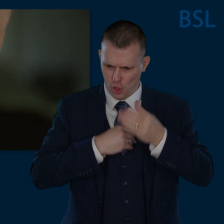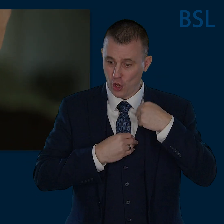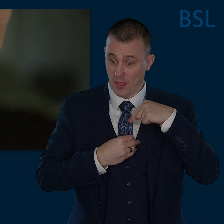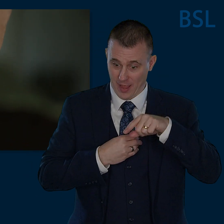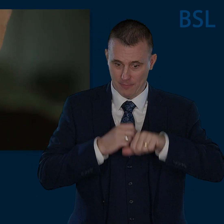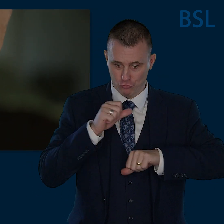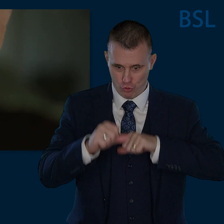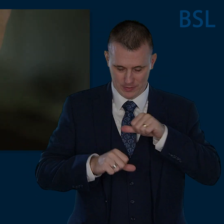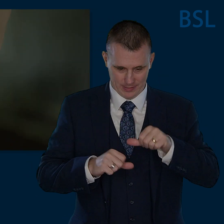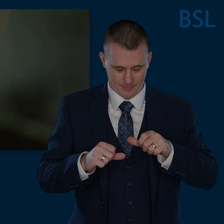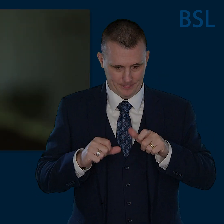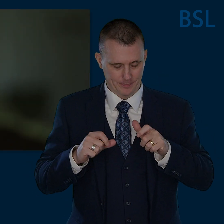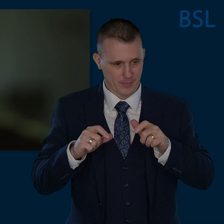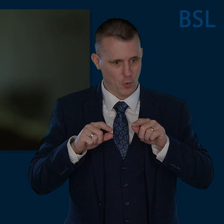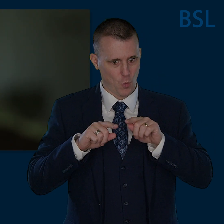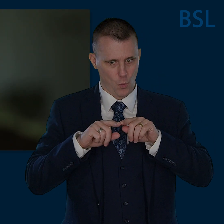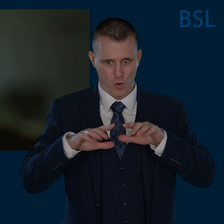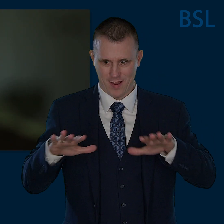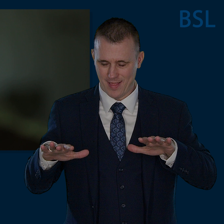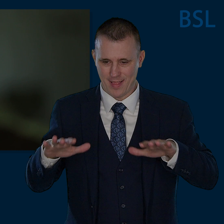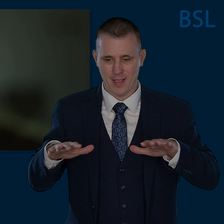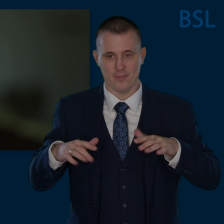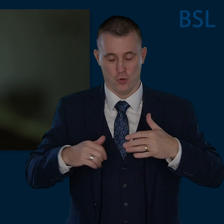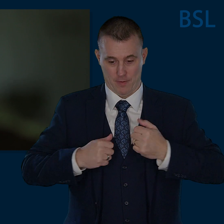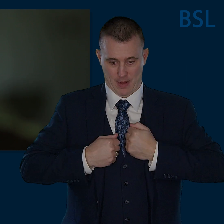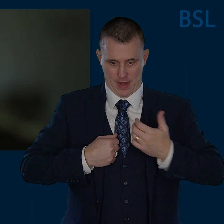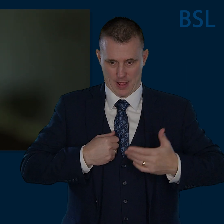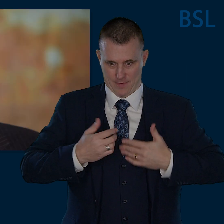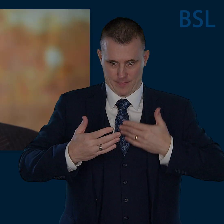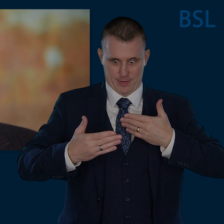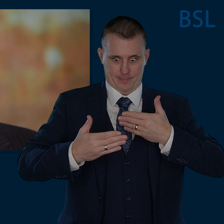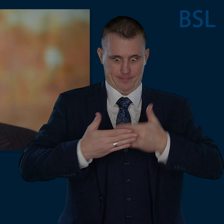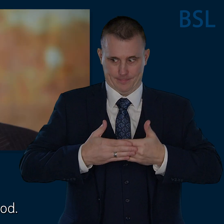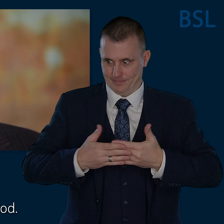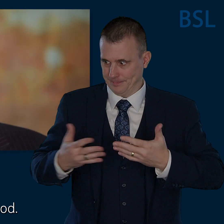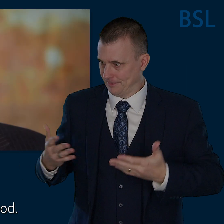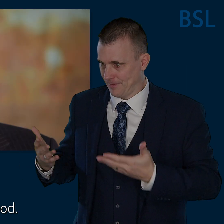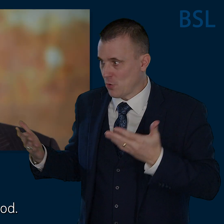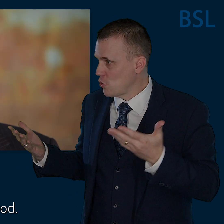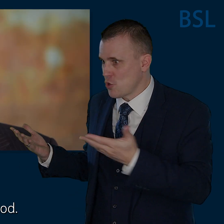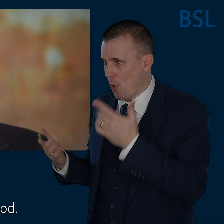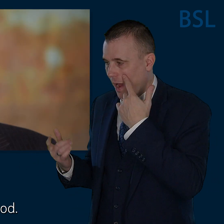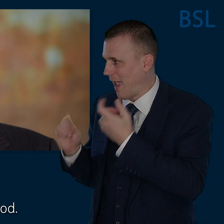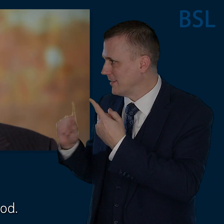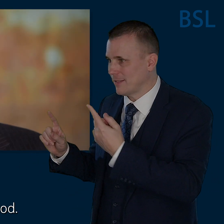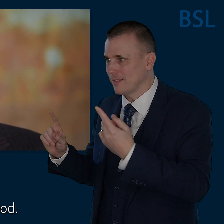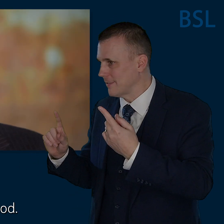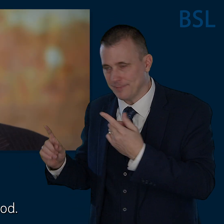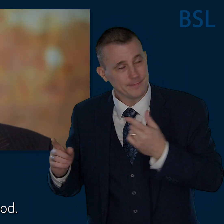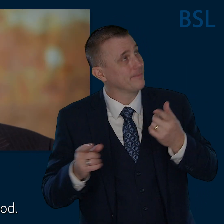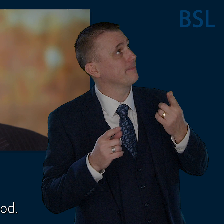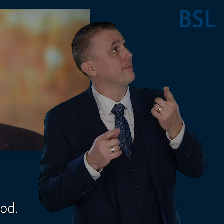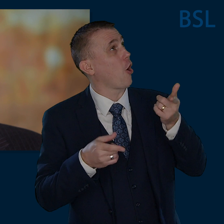learned in that process was what it's like to come to a point in your life where you really have nowhere to turn